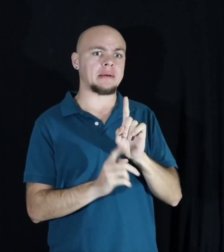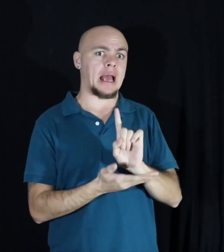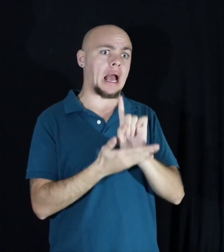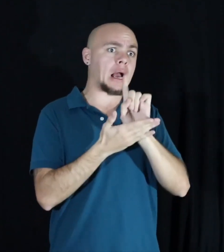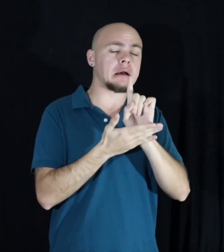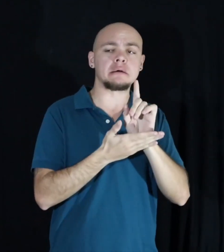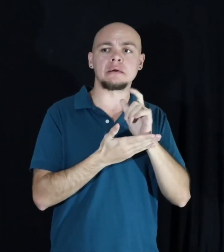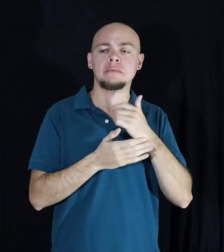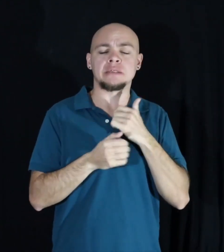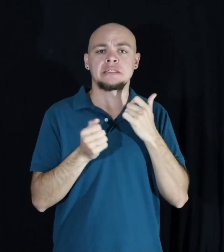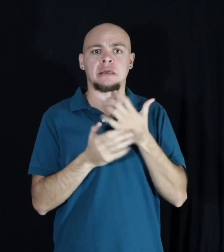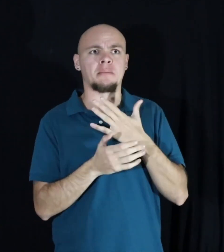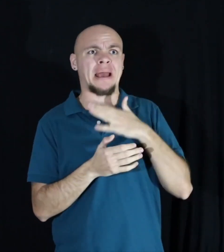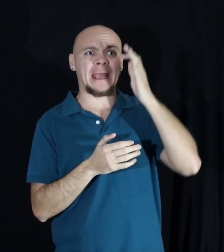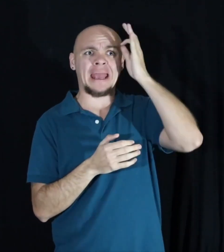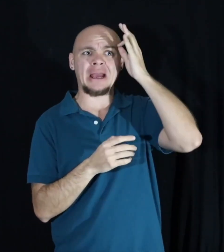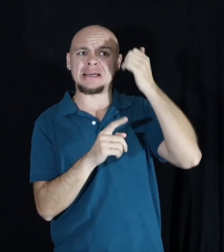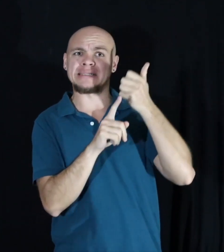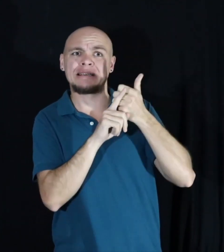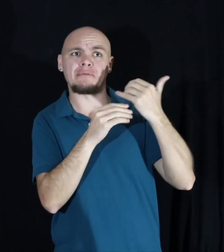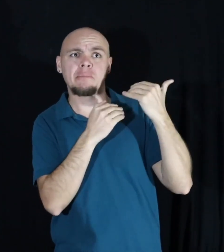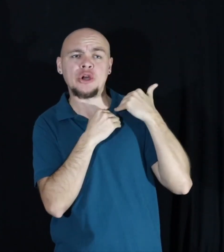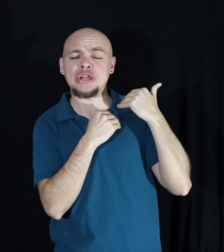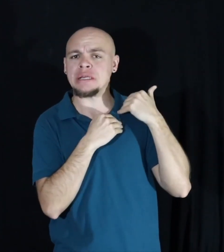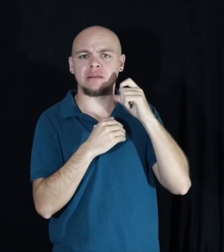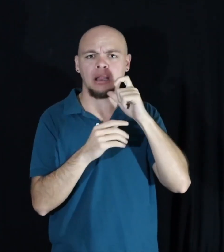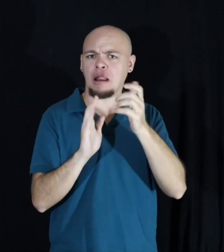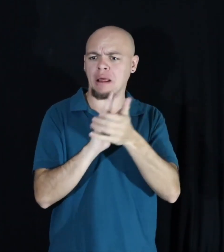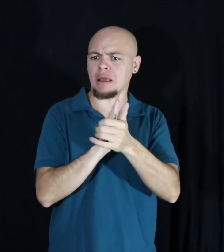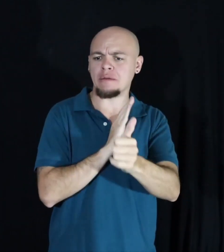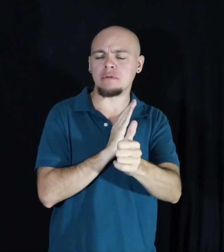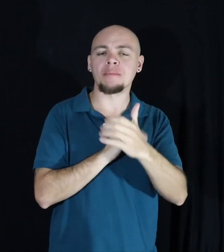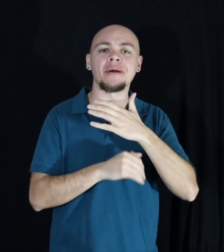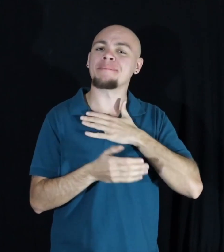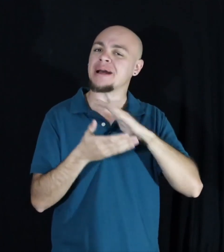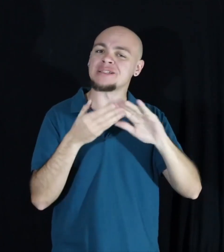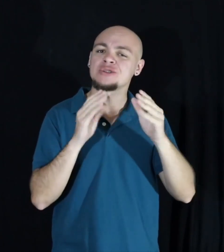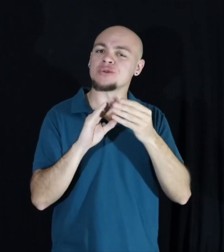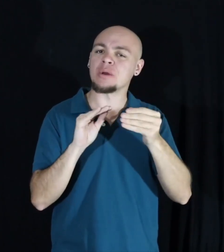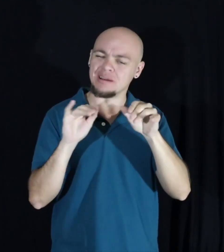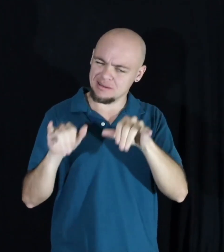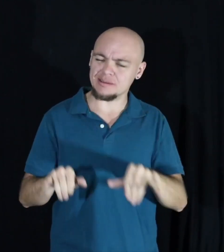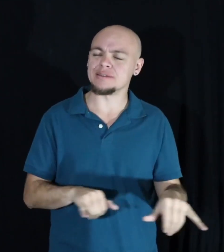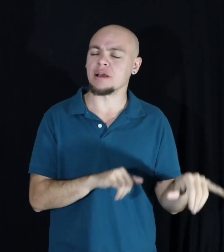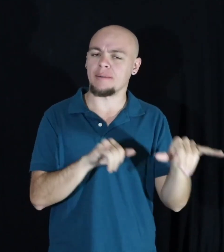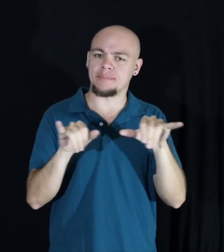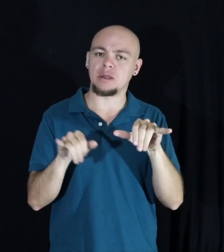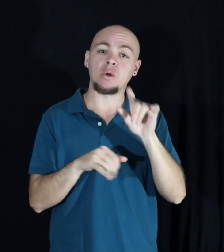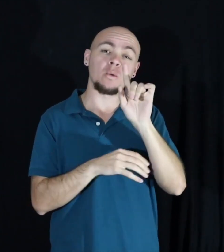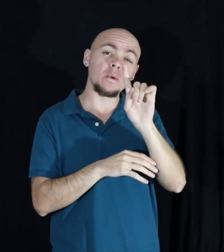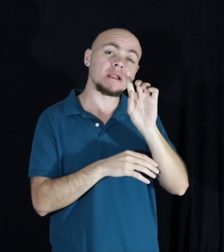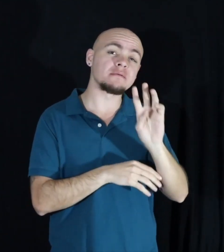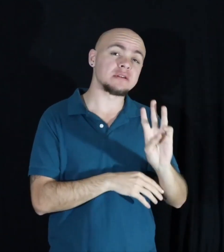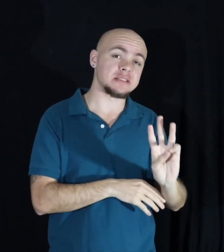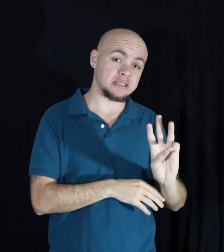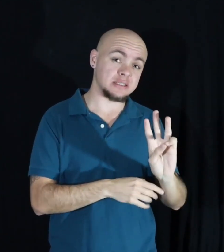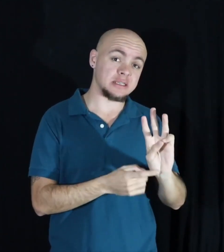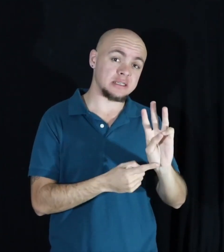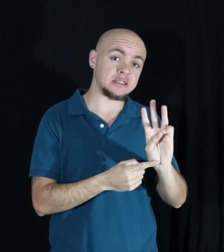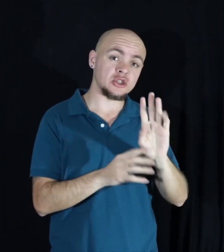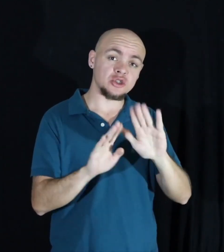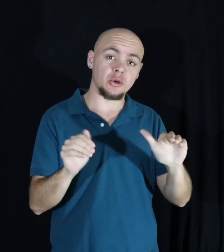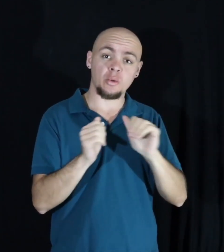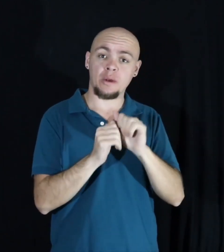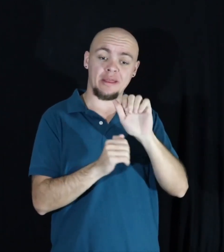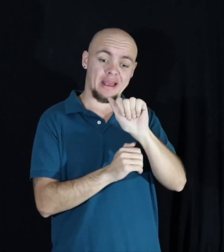a burden than a gift. However, like I said, my story isn't uncommon. 1 in 6 children with Afro hair have said that they've